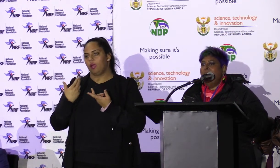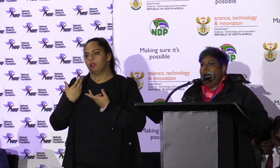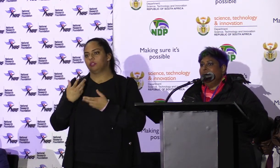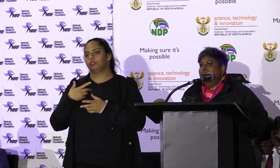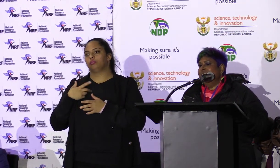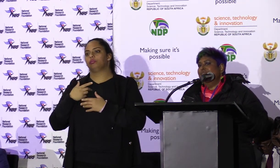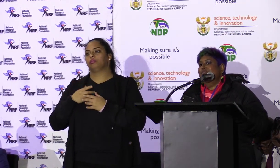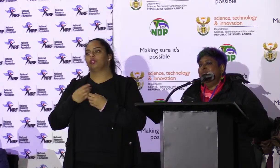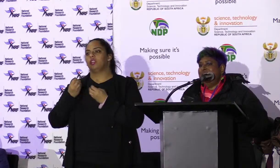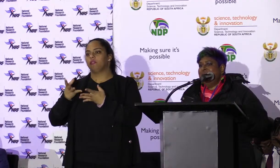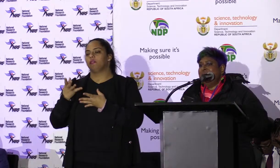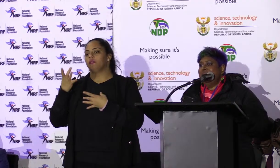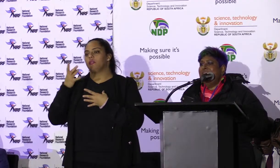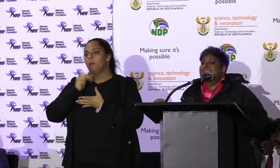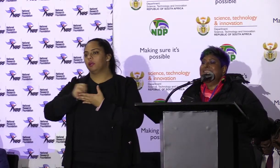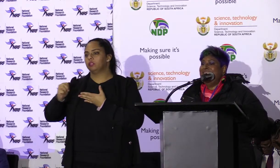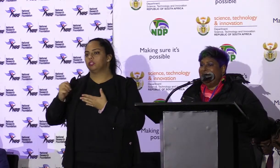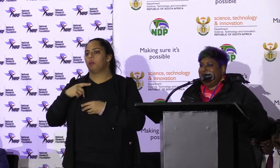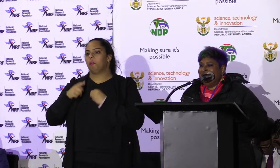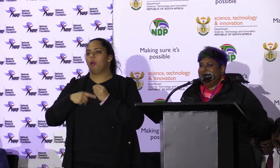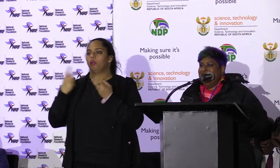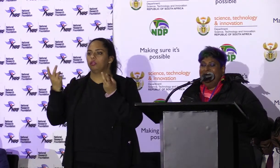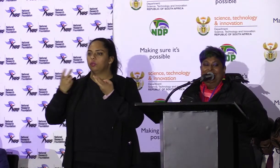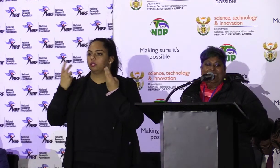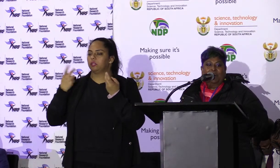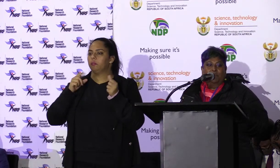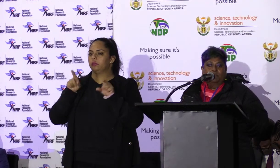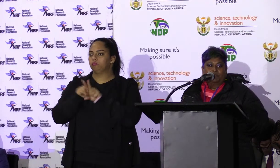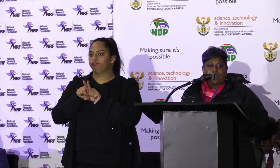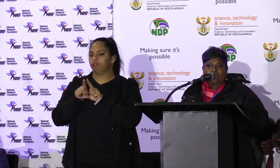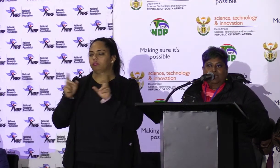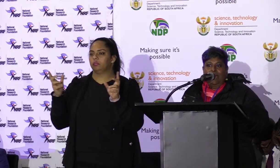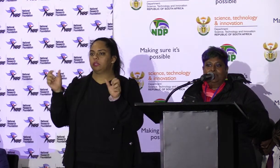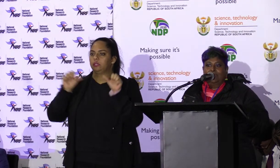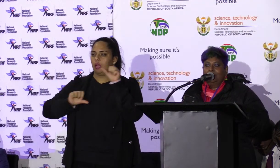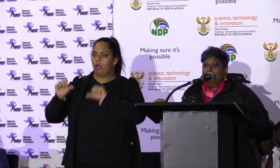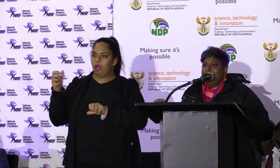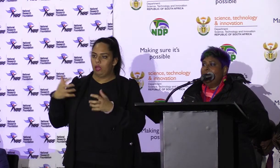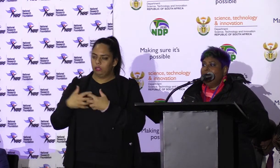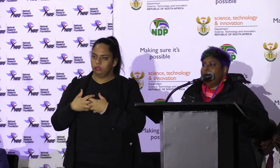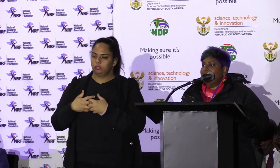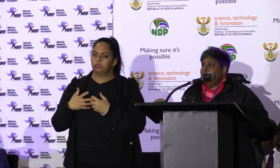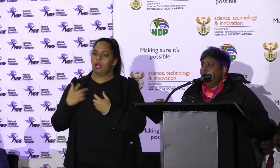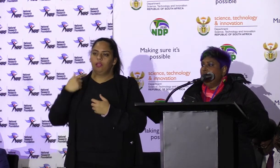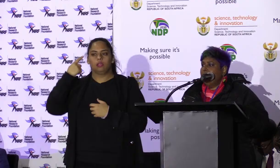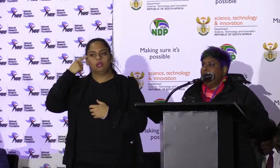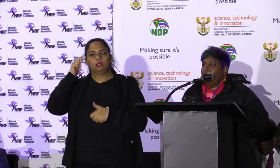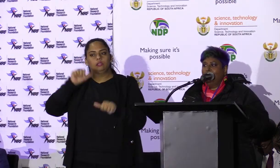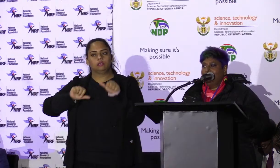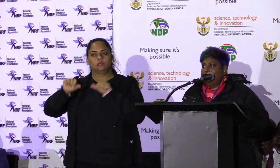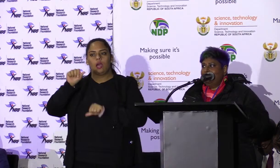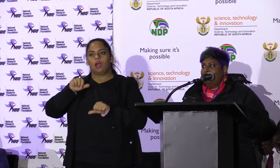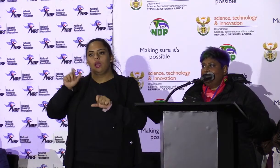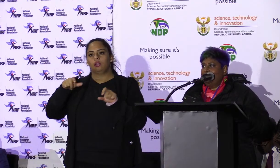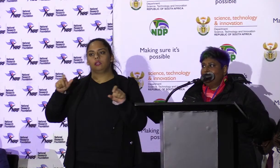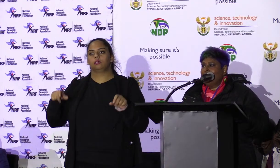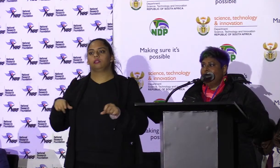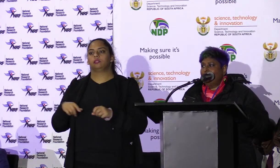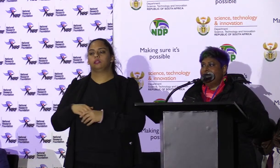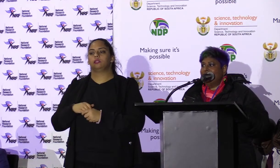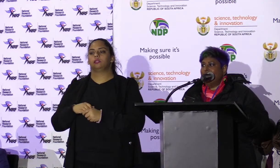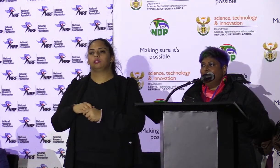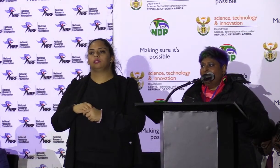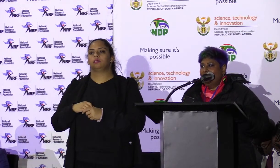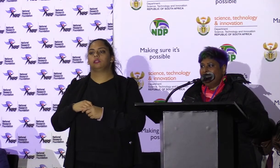message about tourism and science. I think that scientists are cool, but honestly, I